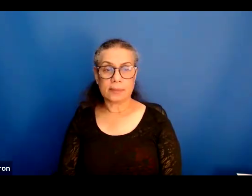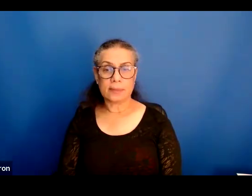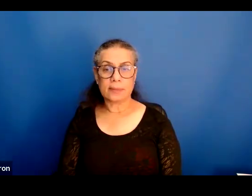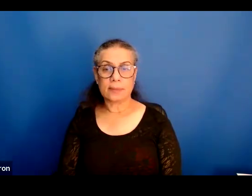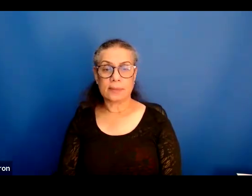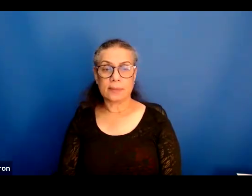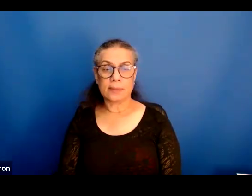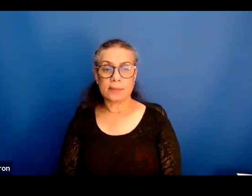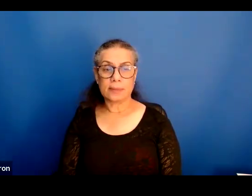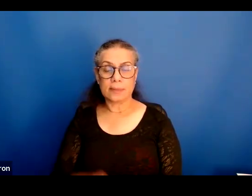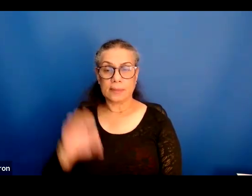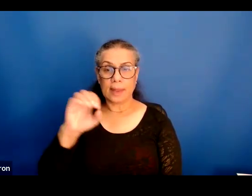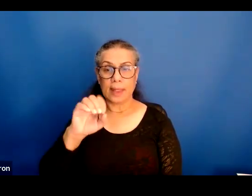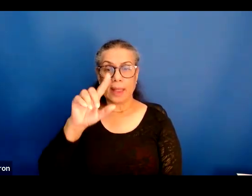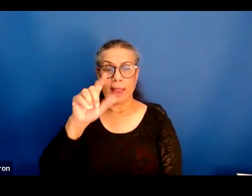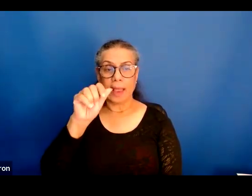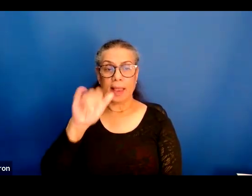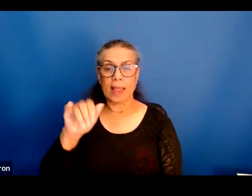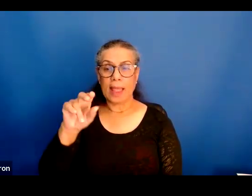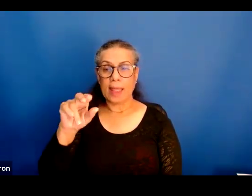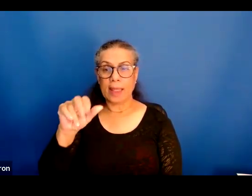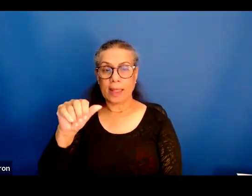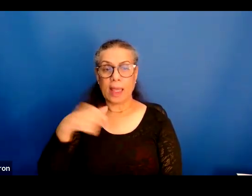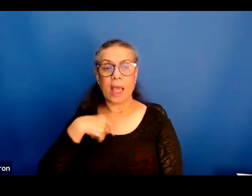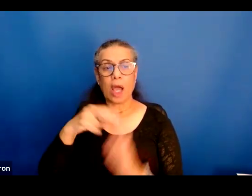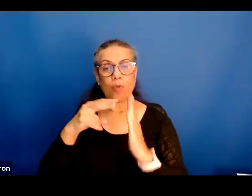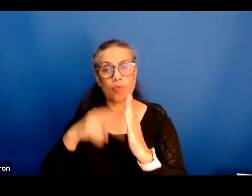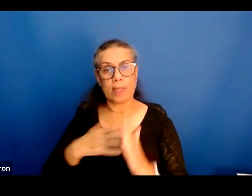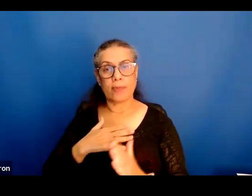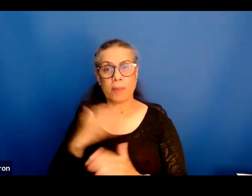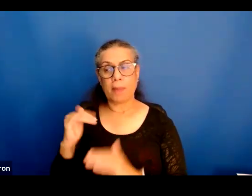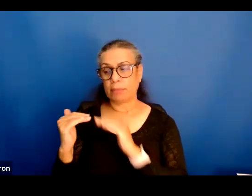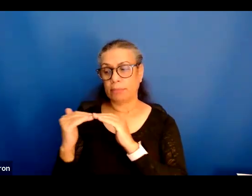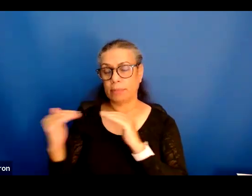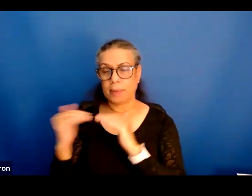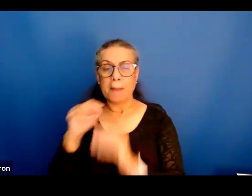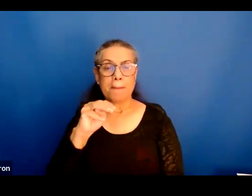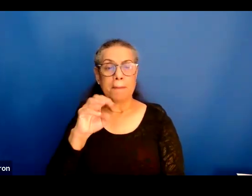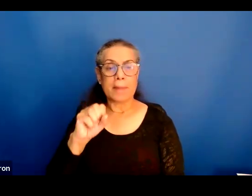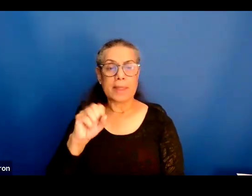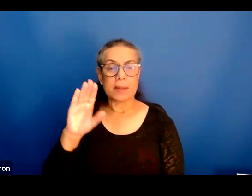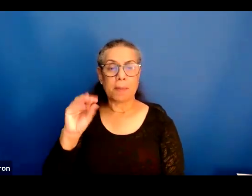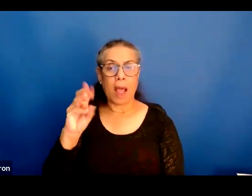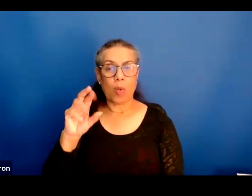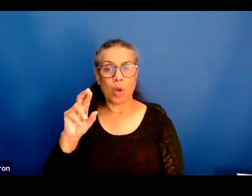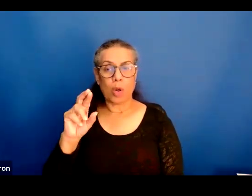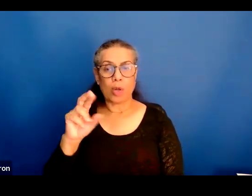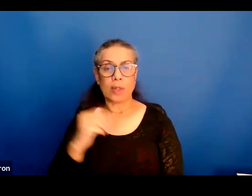Sorry, Elena Dietz. Hello, I'm reading on behalf of one of my colleagues, Ms. Bauer. Dear